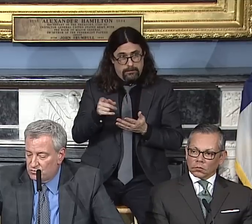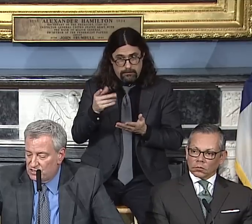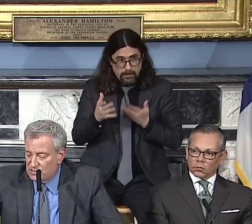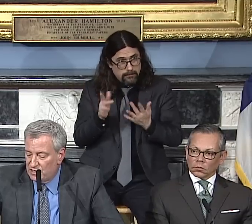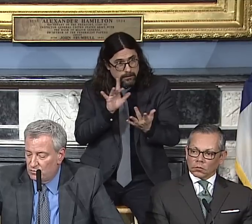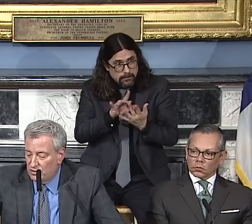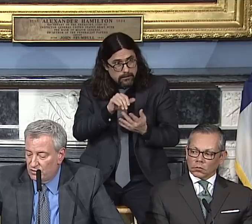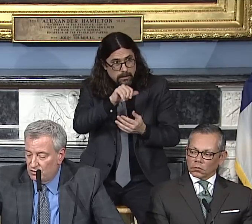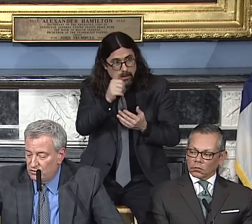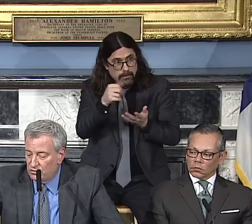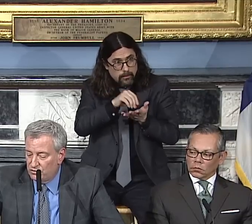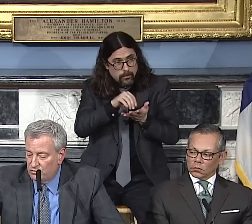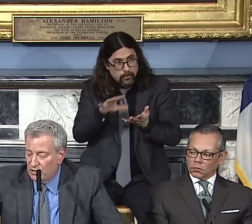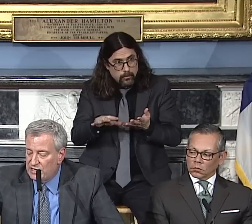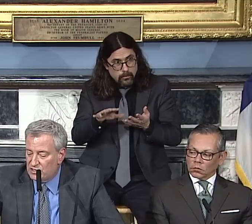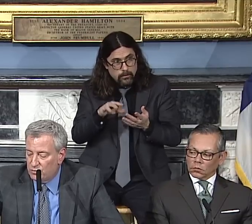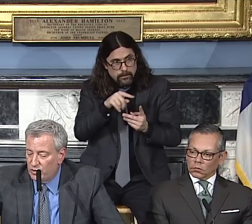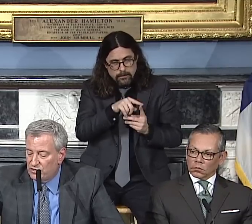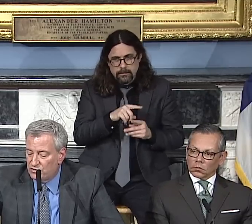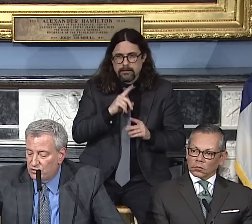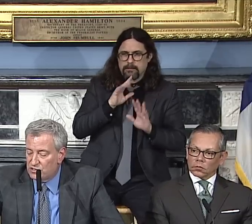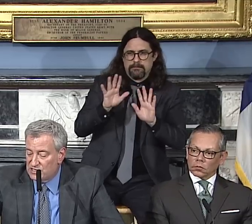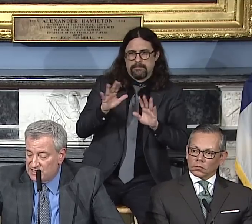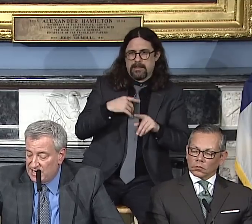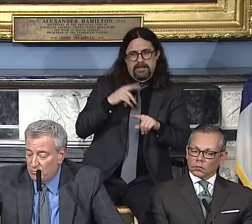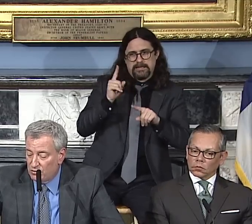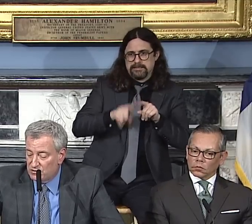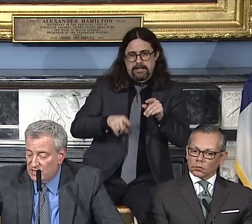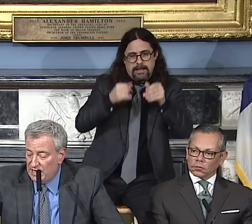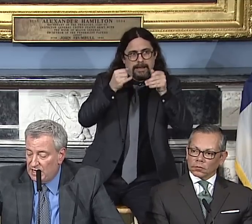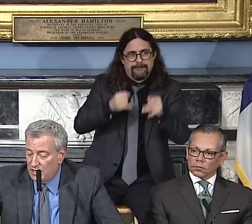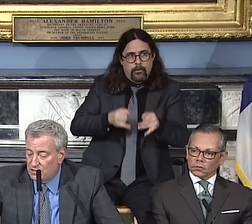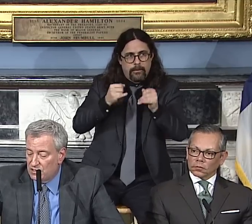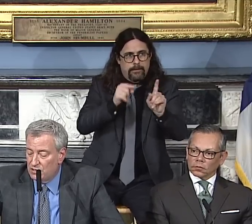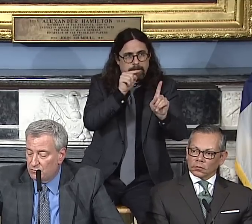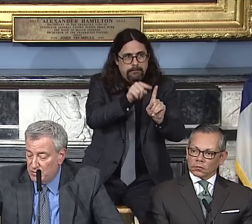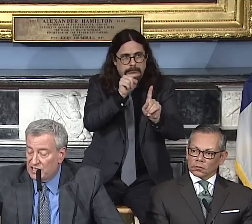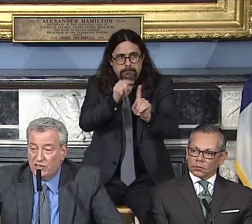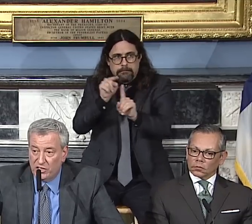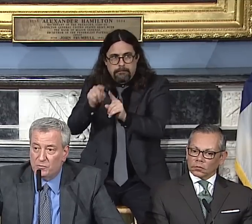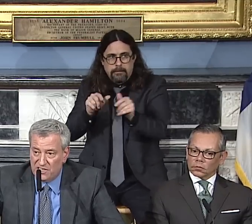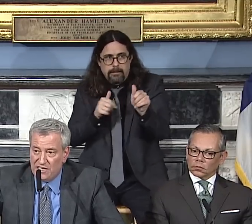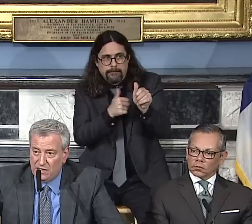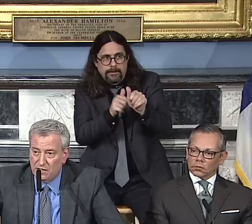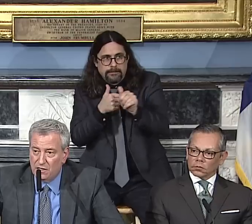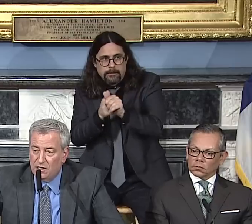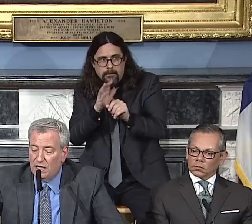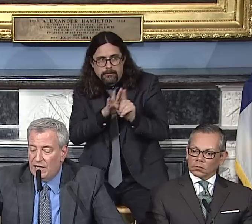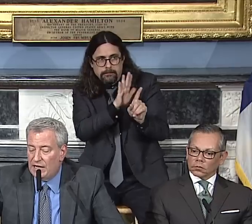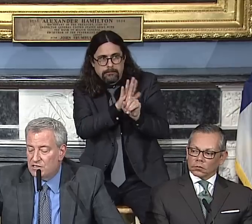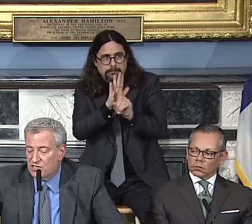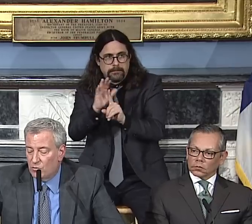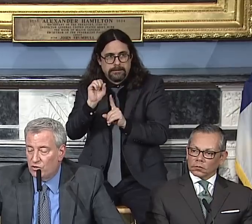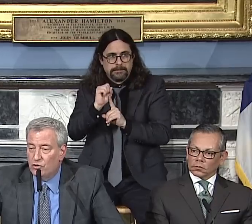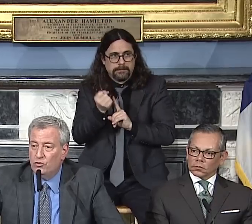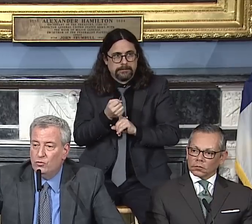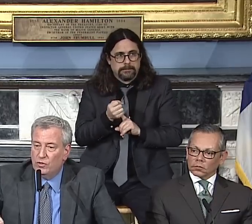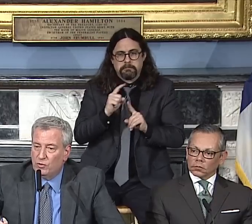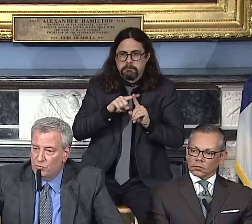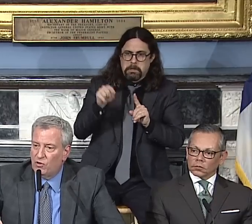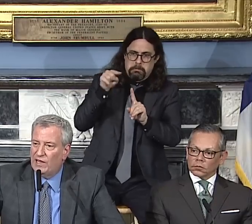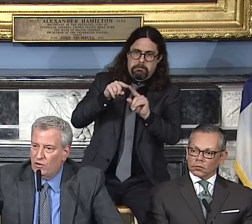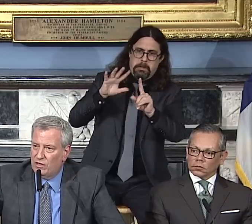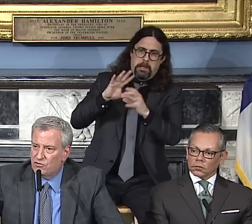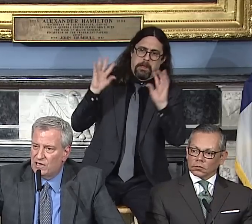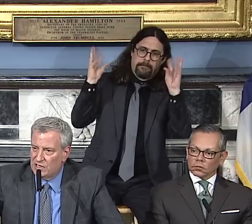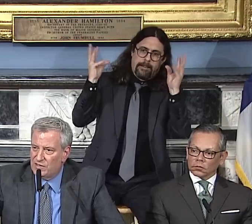updates. As we said, you're right to point to those examples as, particularly the EMT, as someone who we